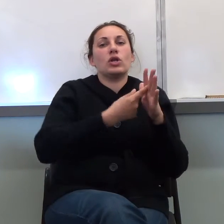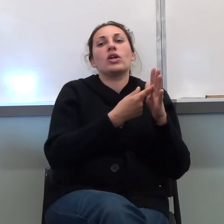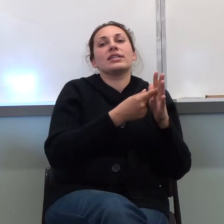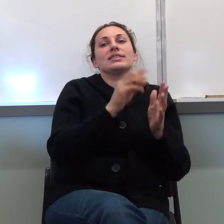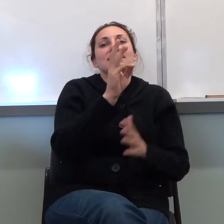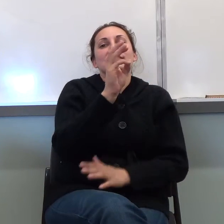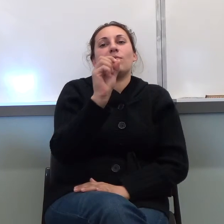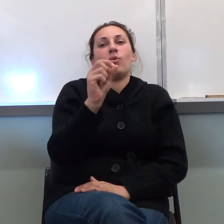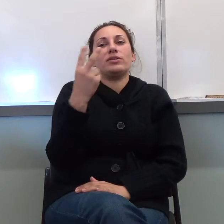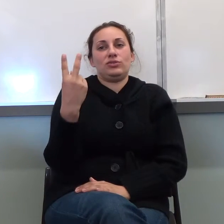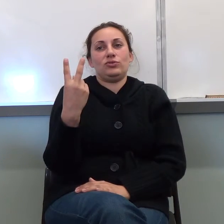Okay, that's what I'm asking. All right.